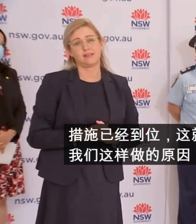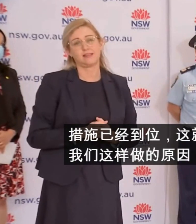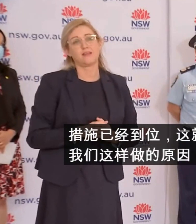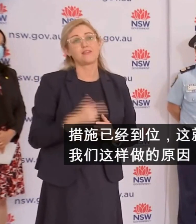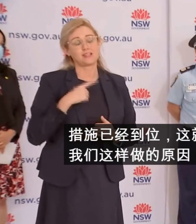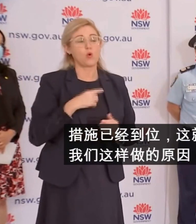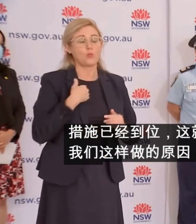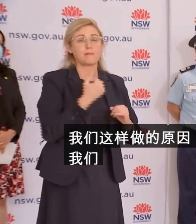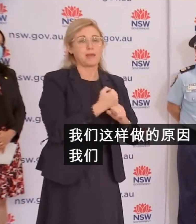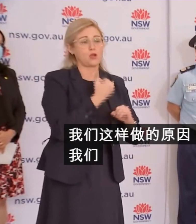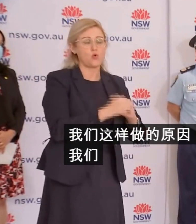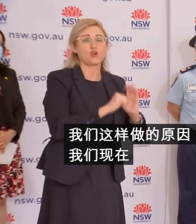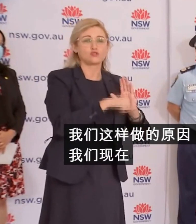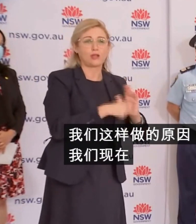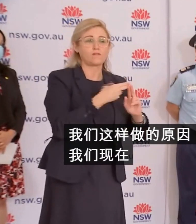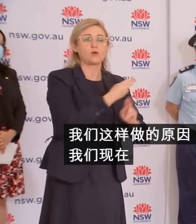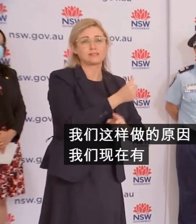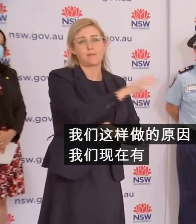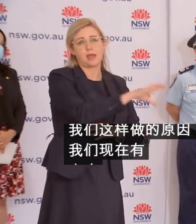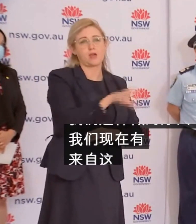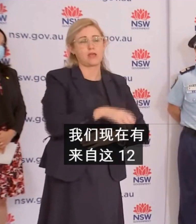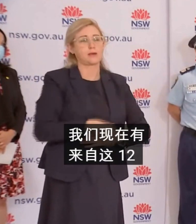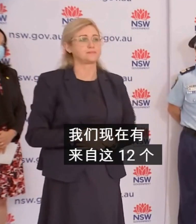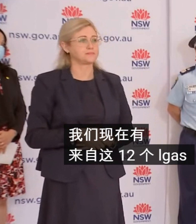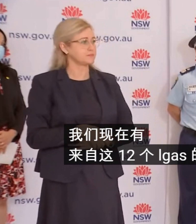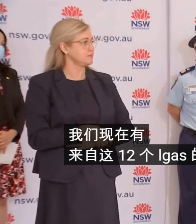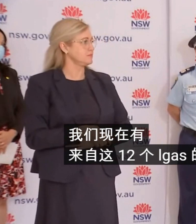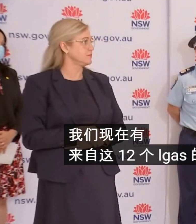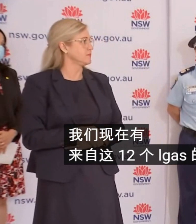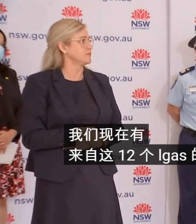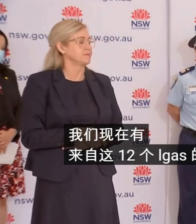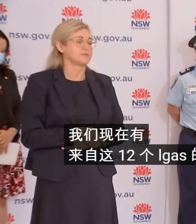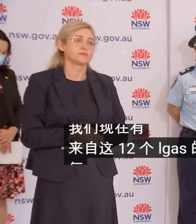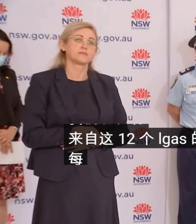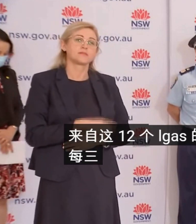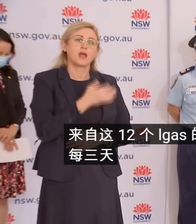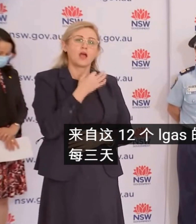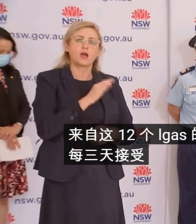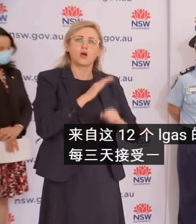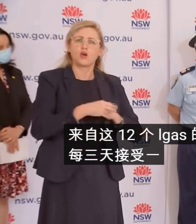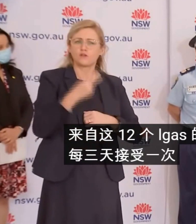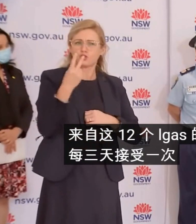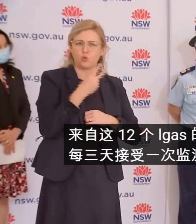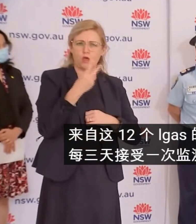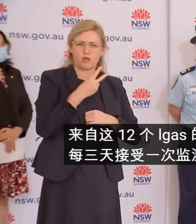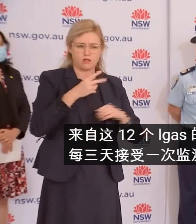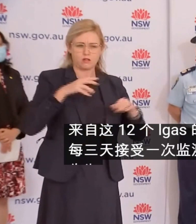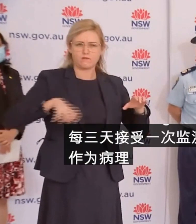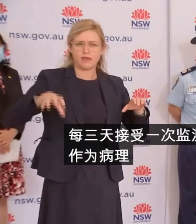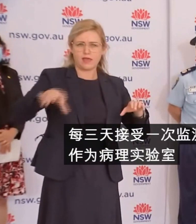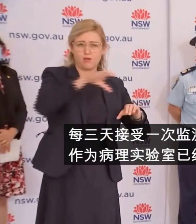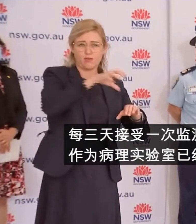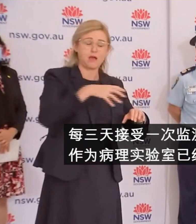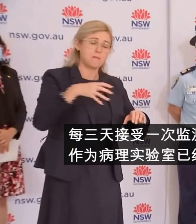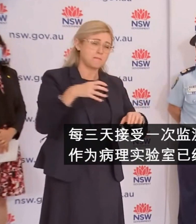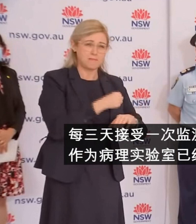why we're doing it. Premier, we've got essential workers now from these 12 LGAs that are having to get surveillance testing every 3